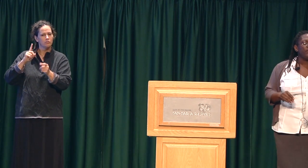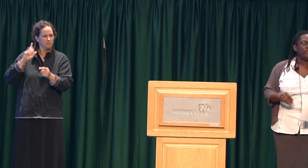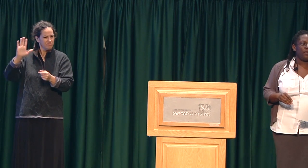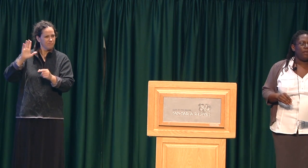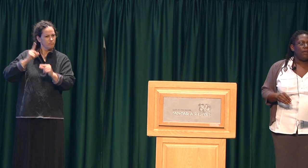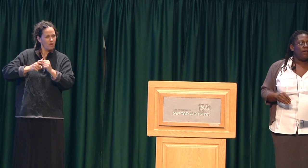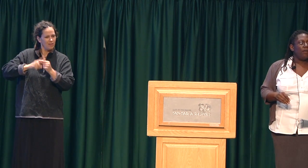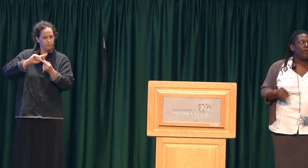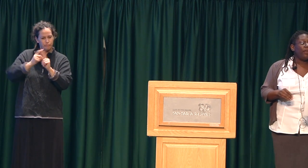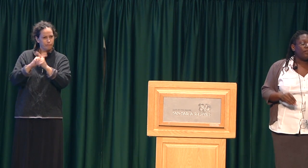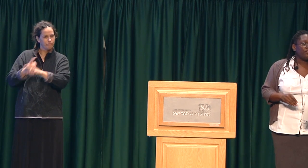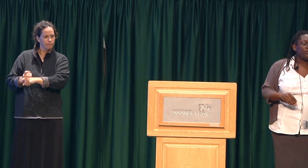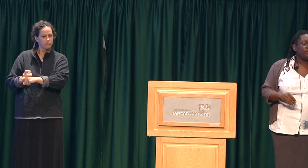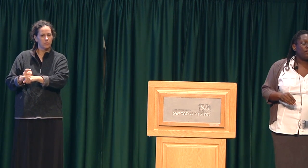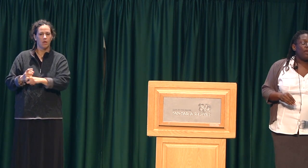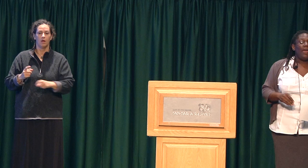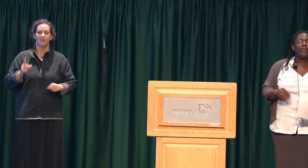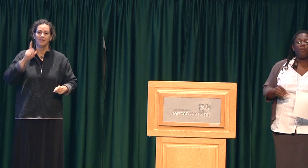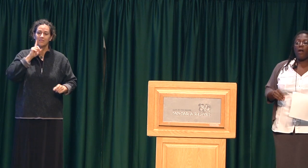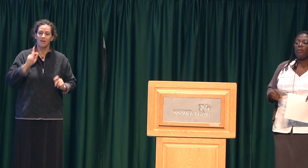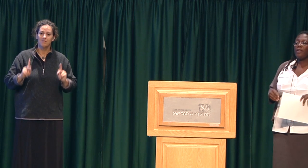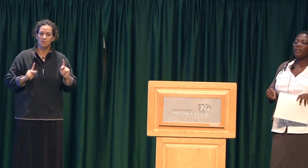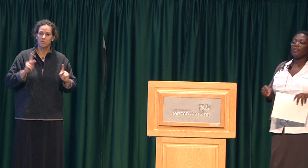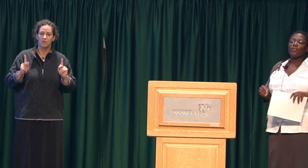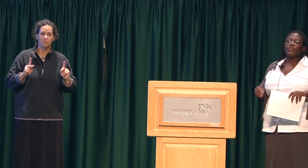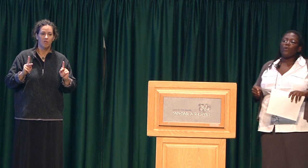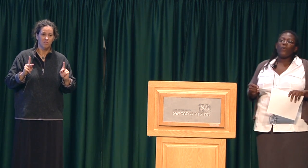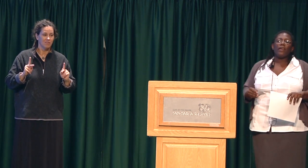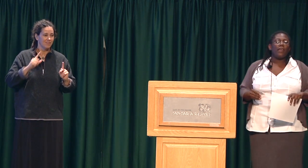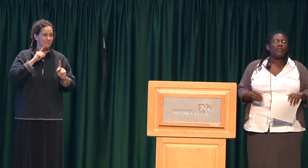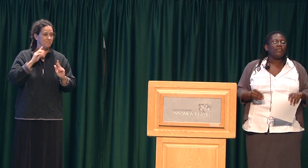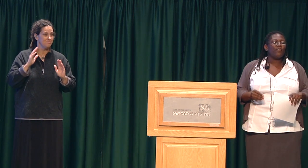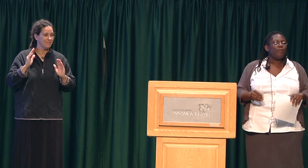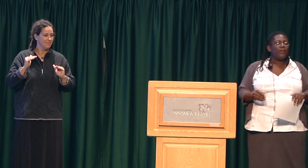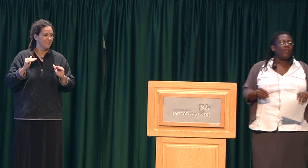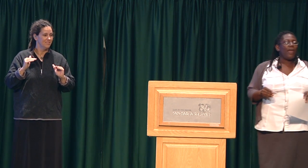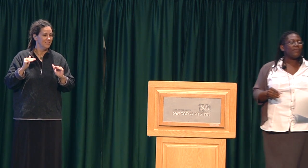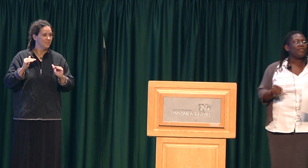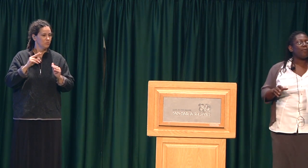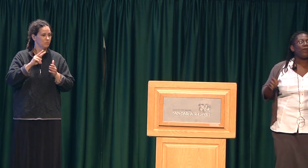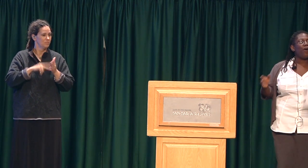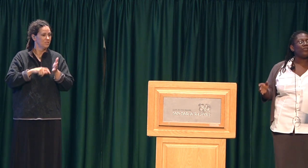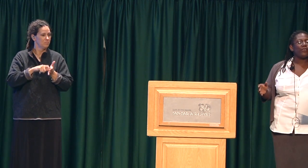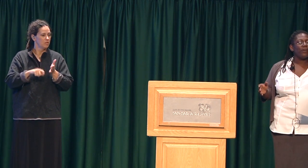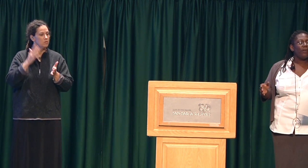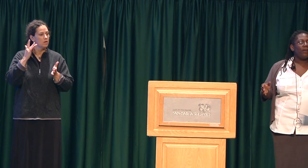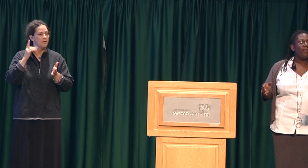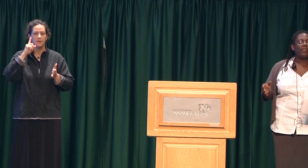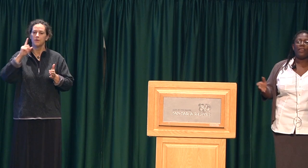have fluency in English. And it's partly because doctors don't recognize the deaf community as a separate